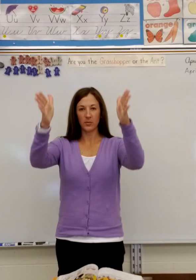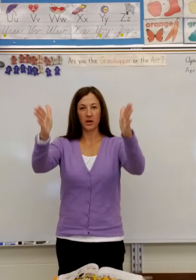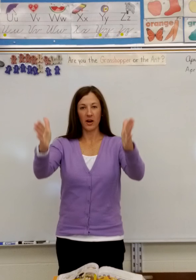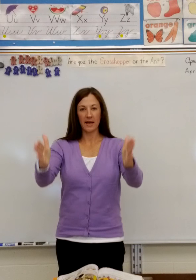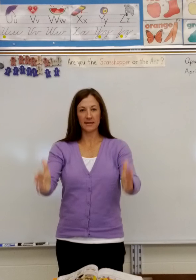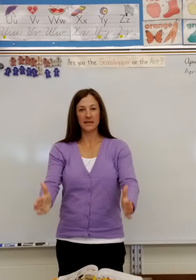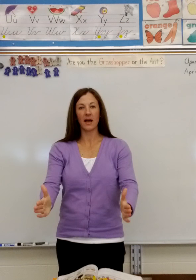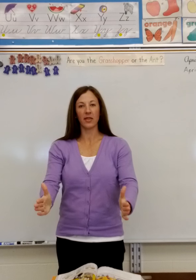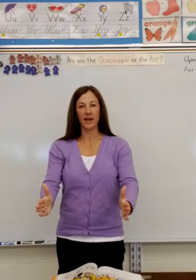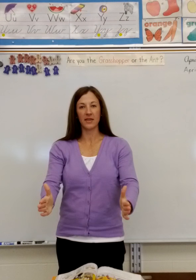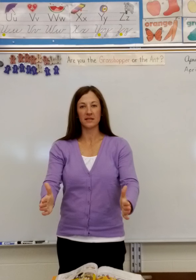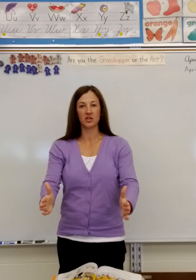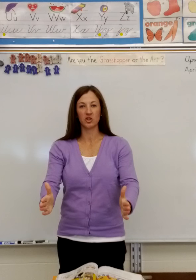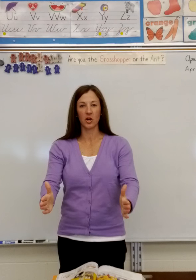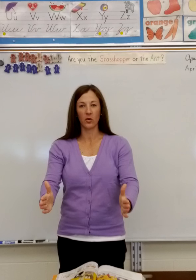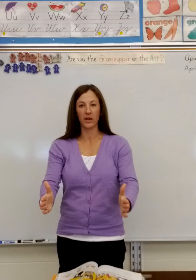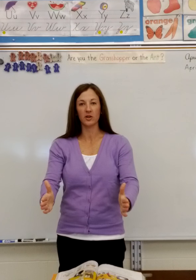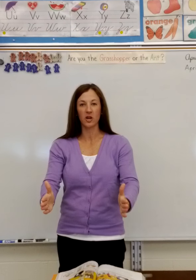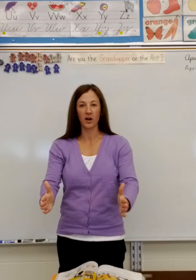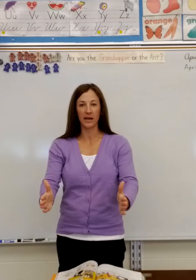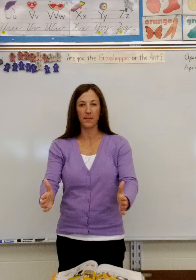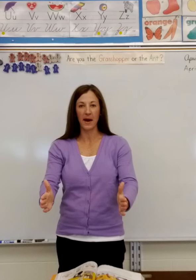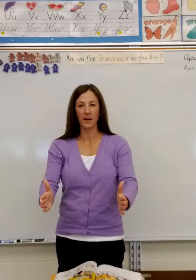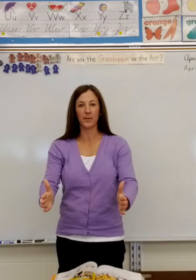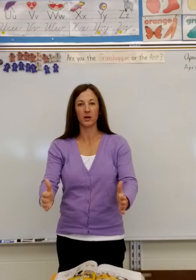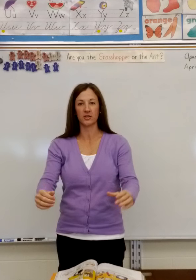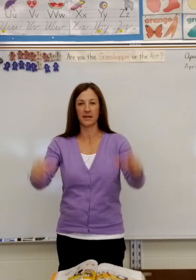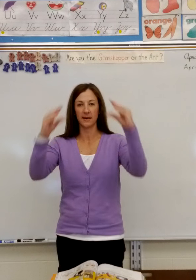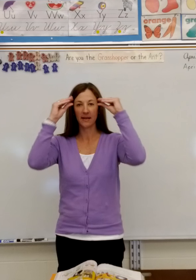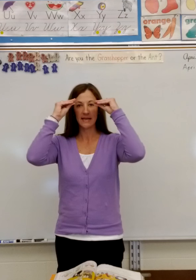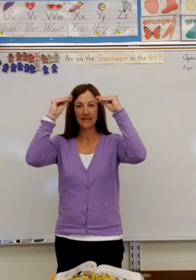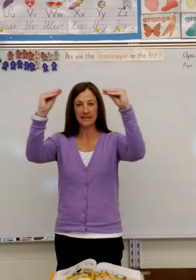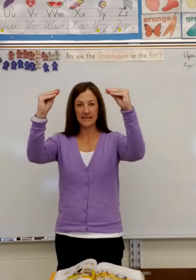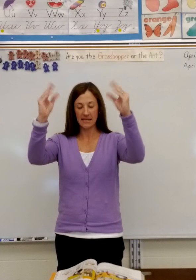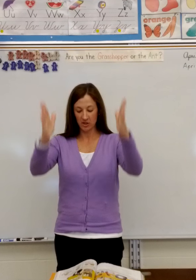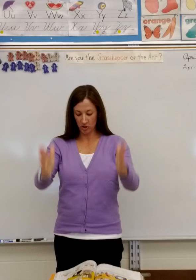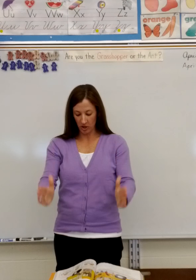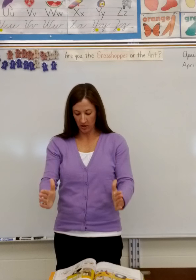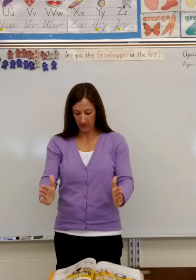your hands down like this to show that you're talking about a person. Teacher